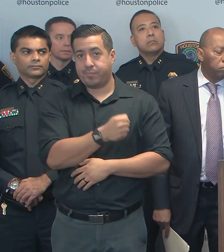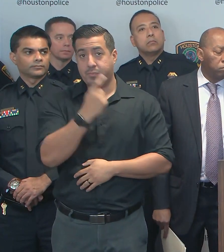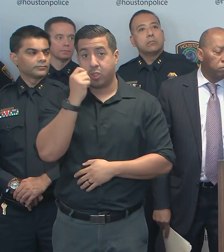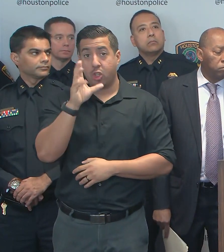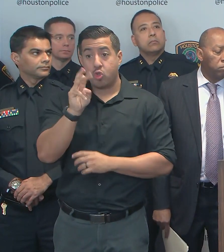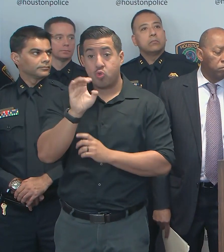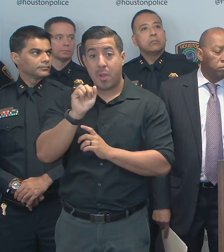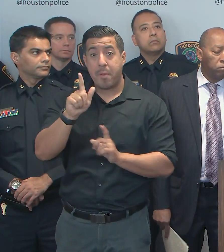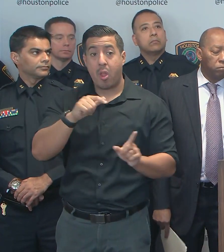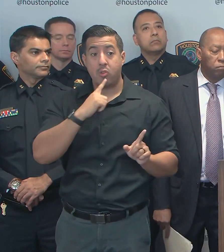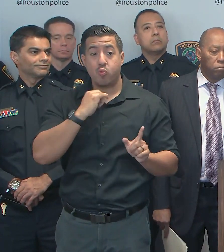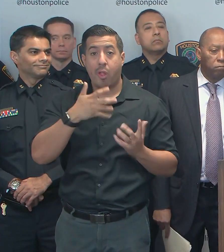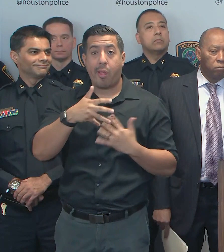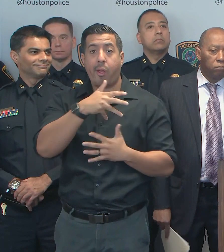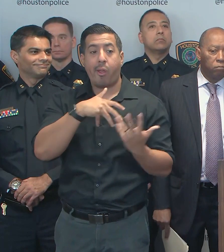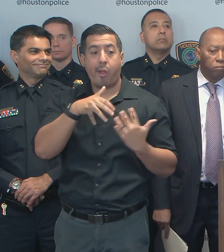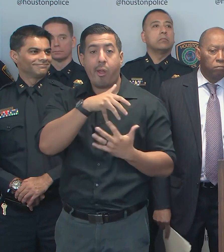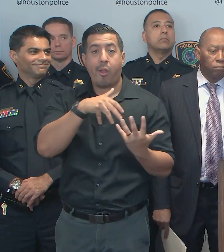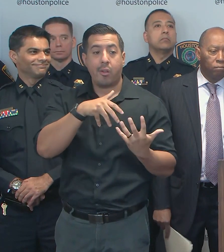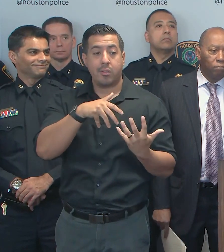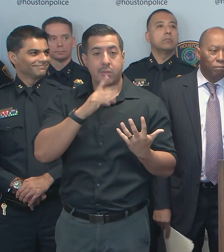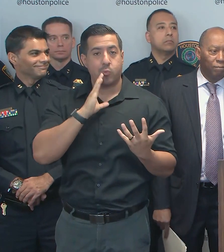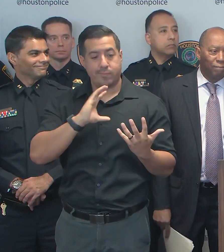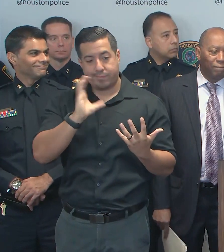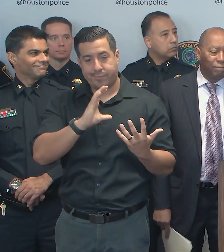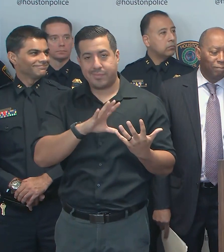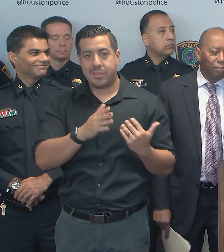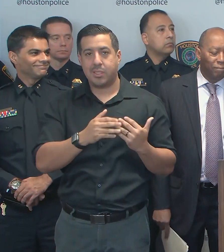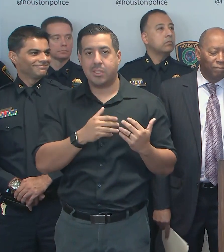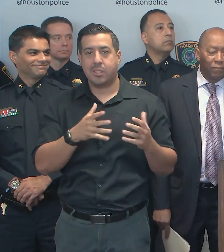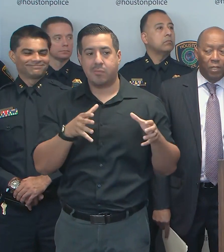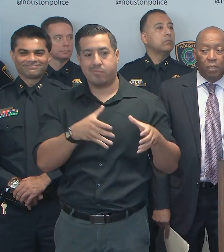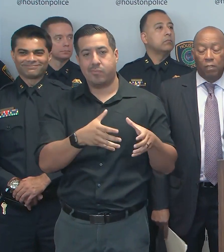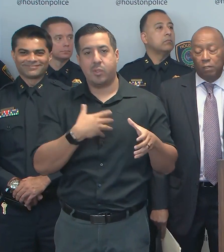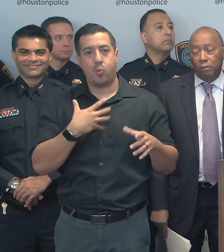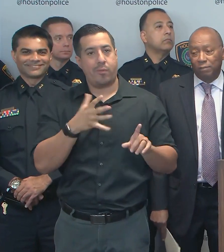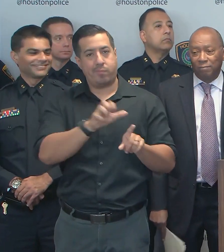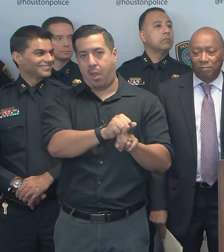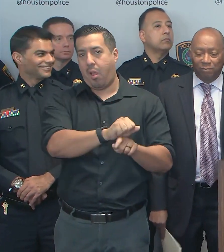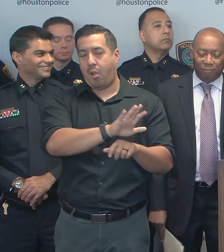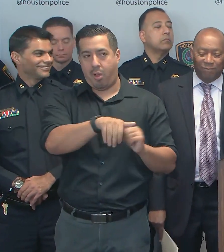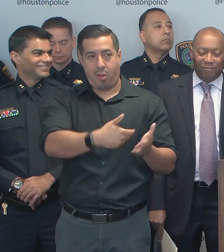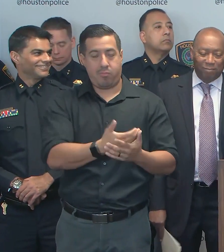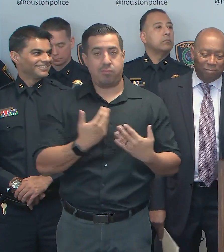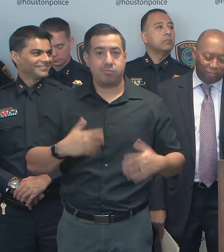guess what? They hang together. So we're going to keep fishing in those areas. So thank you. And our domestic